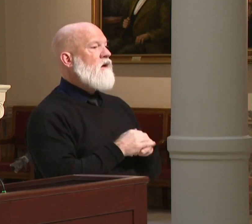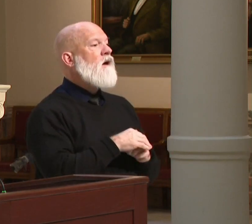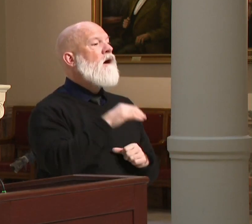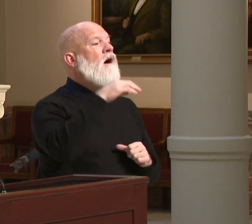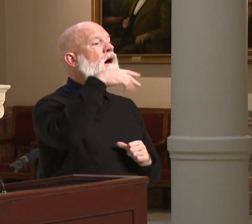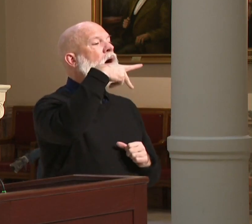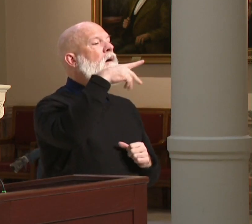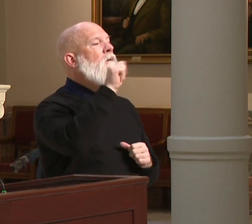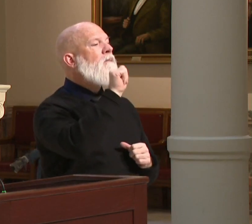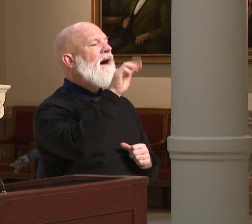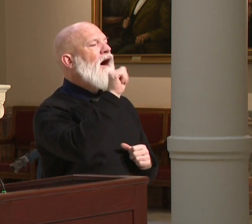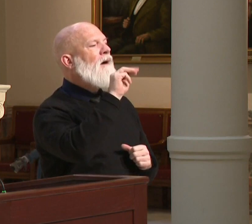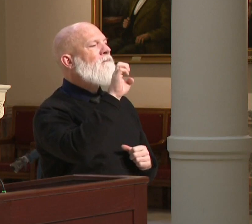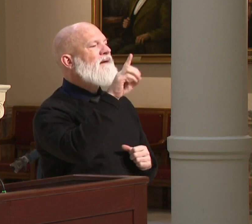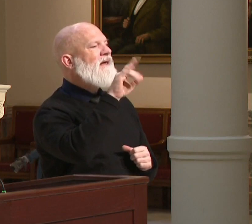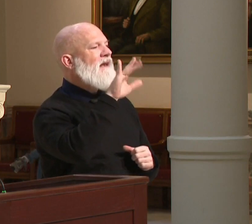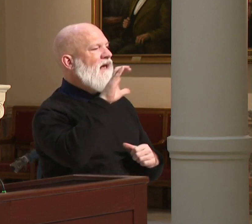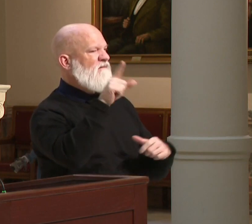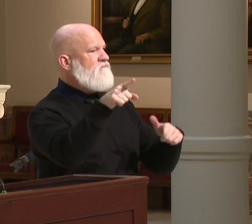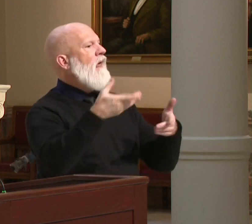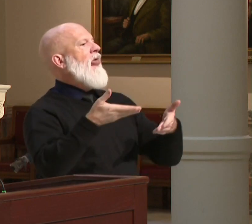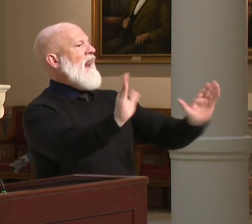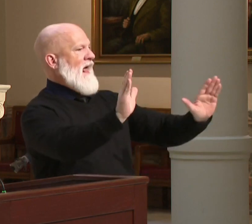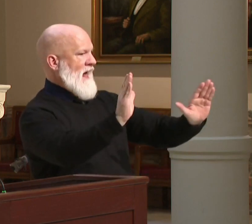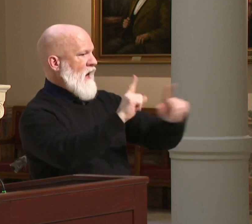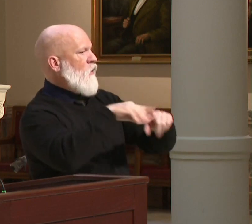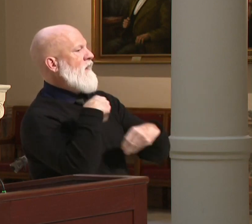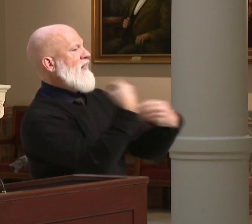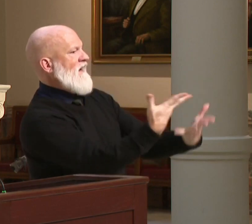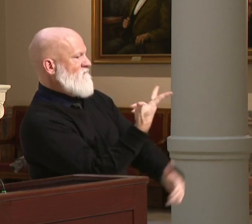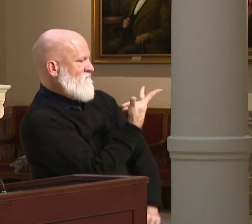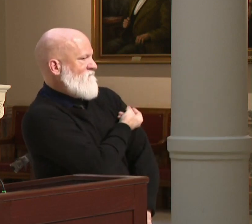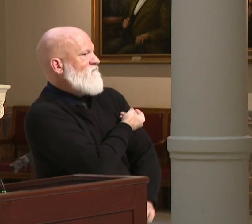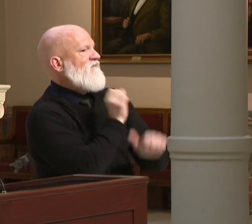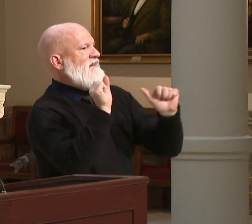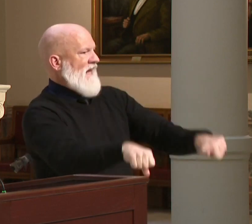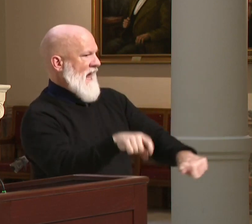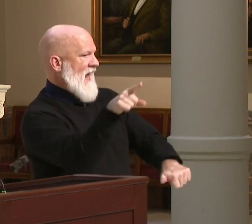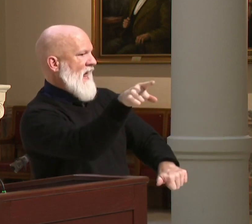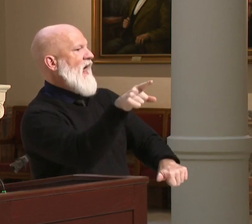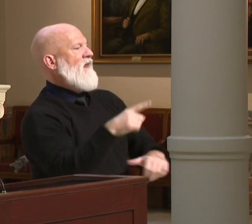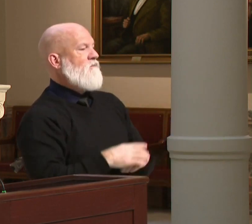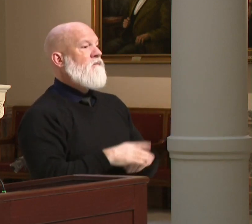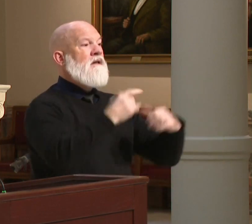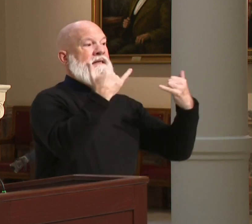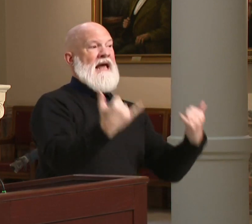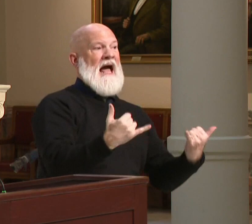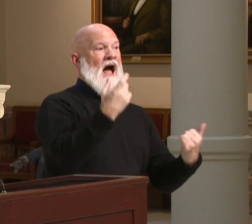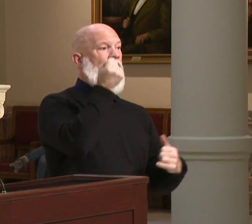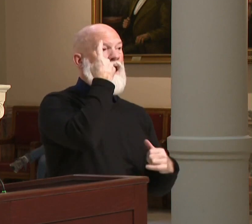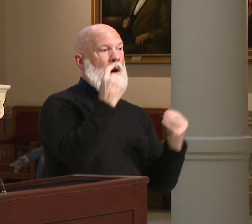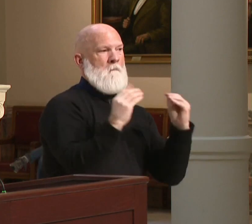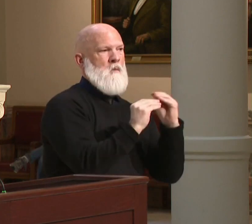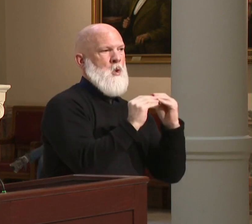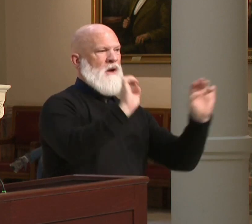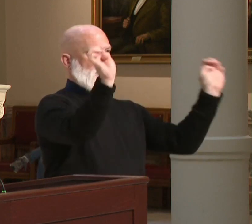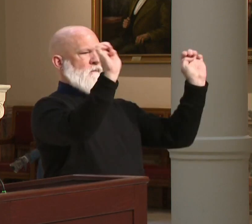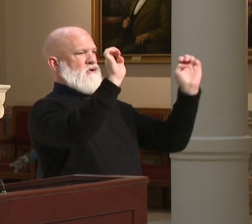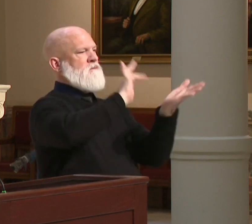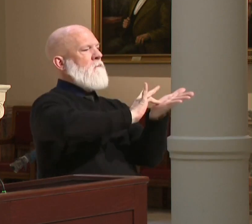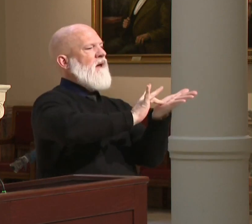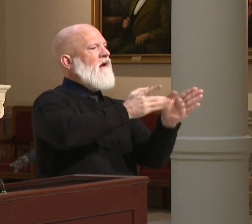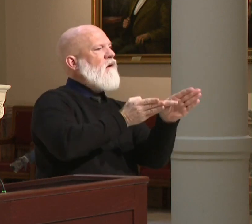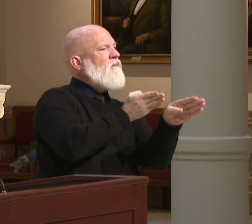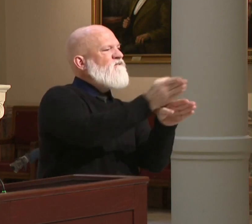to administer the vaccine, and this order clarifies the other types of emergency medical professionals who are